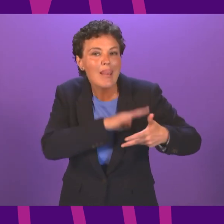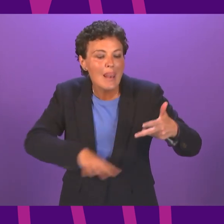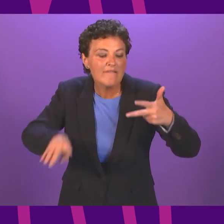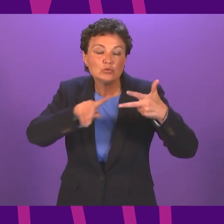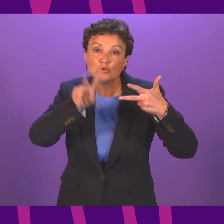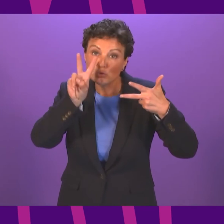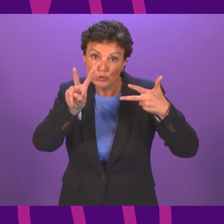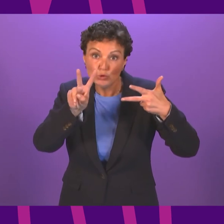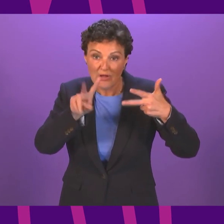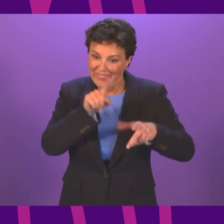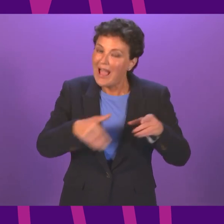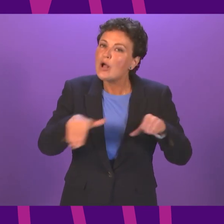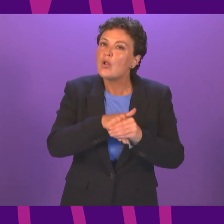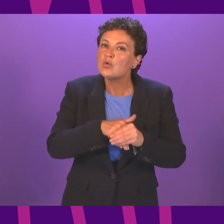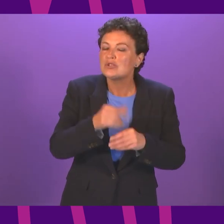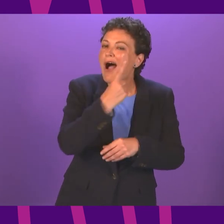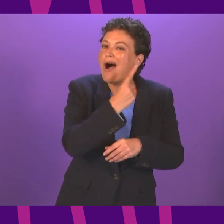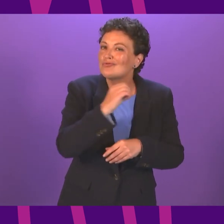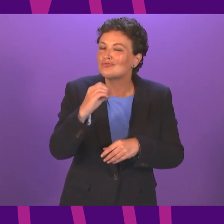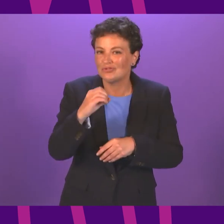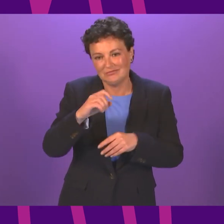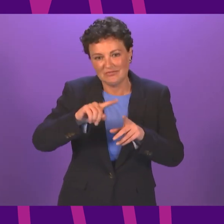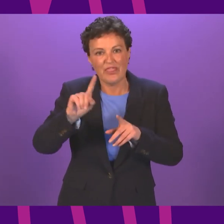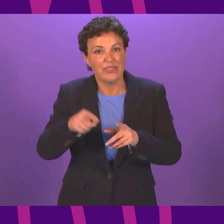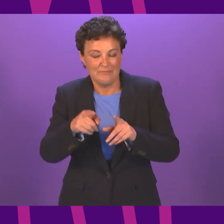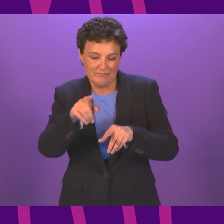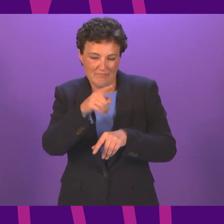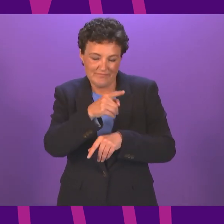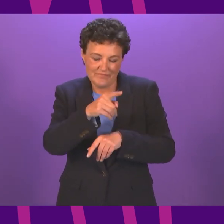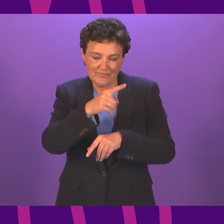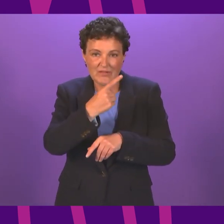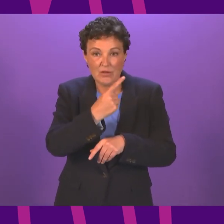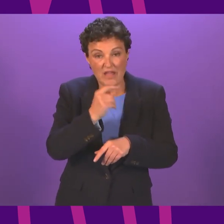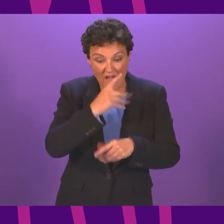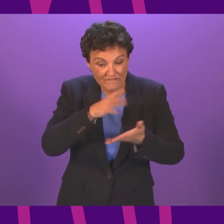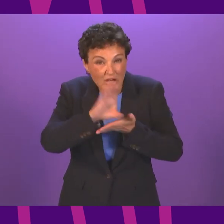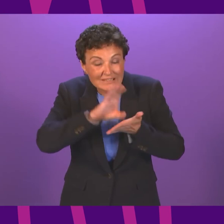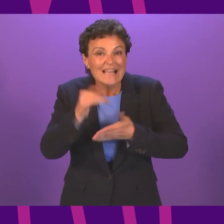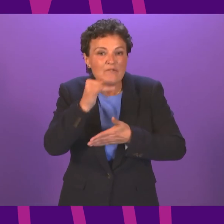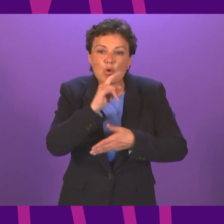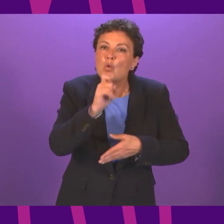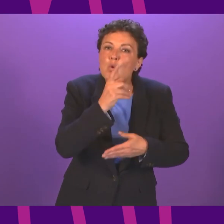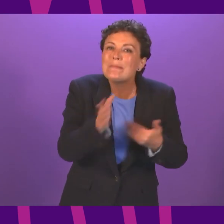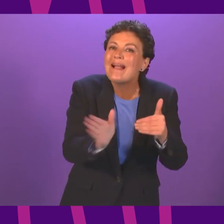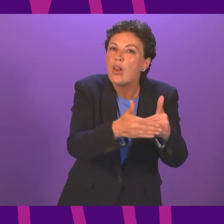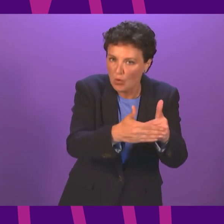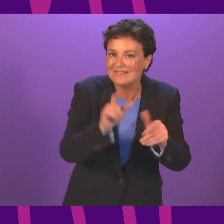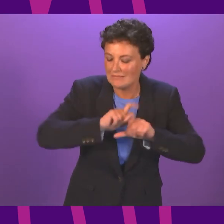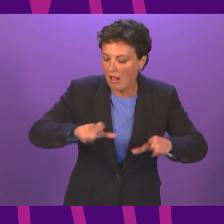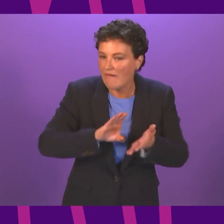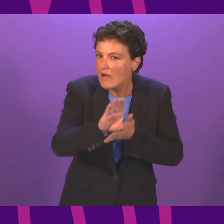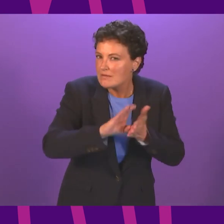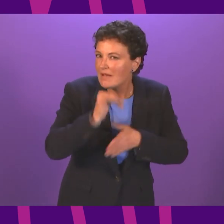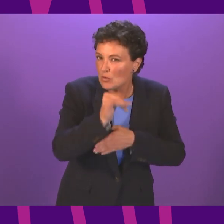£100,000 for soft play centres, which remain closed, and they receive funding on a weekly basis. We keep plans under